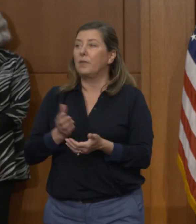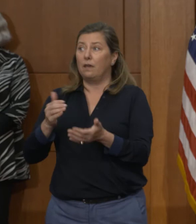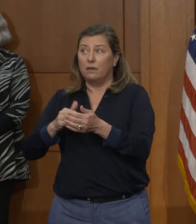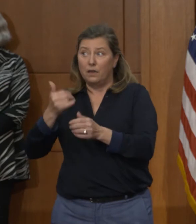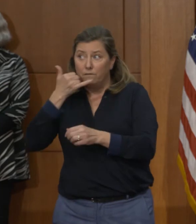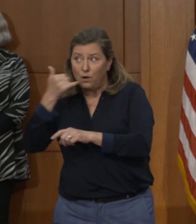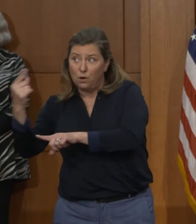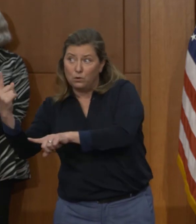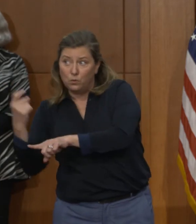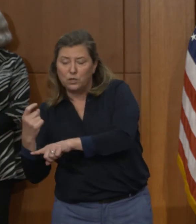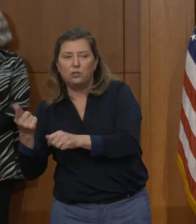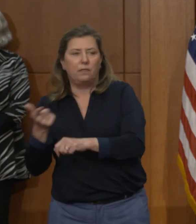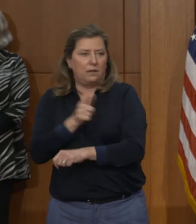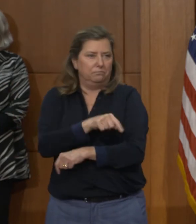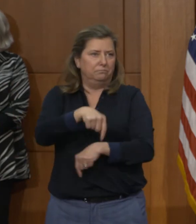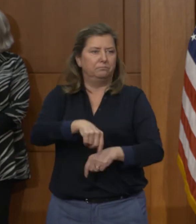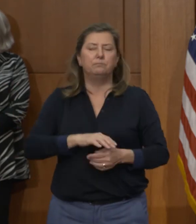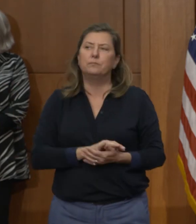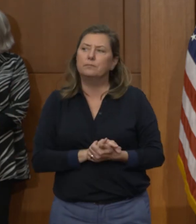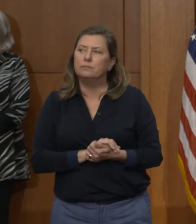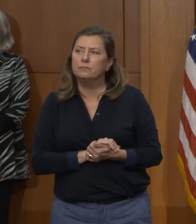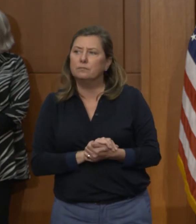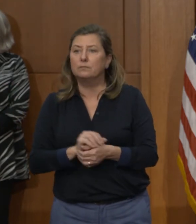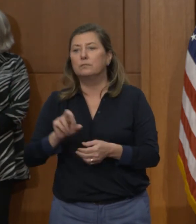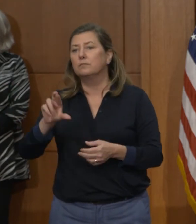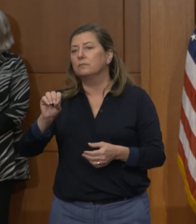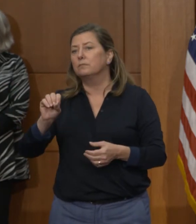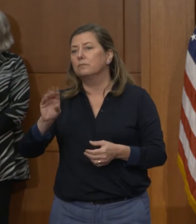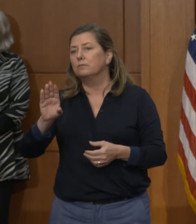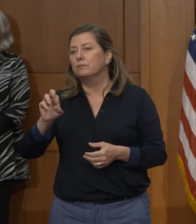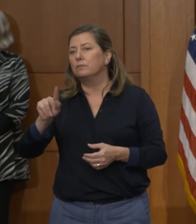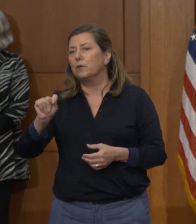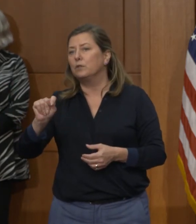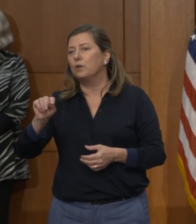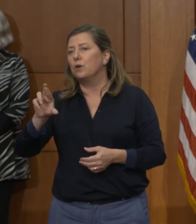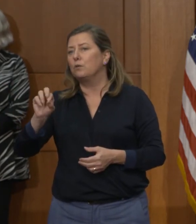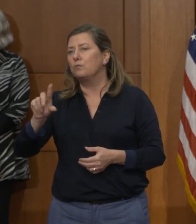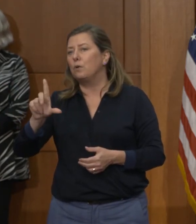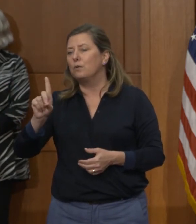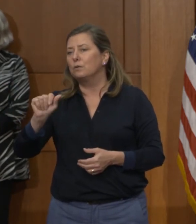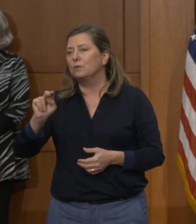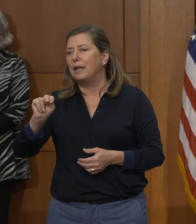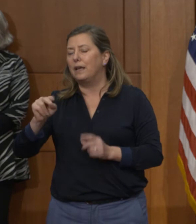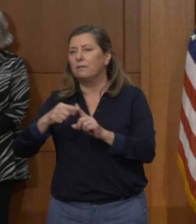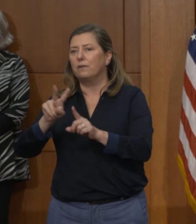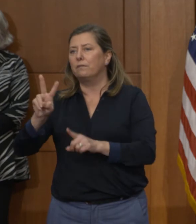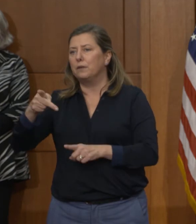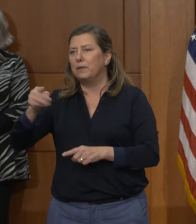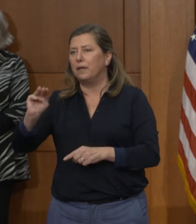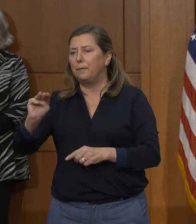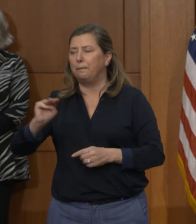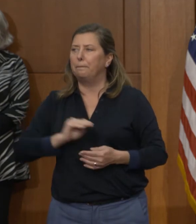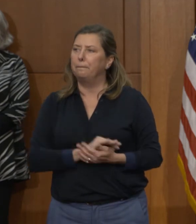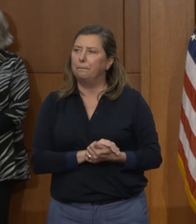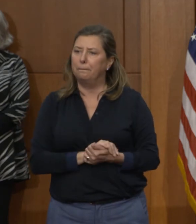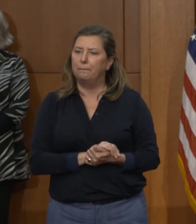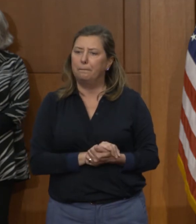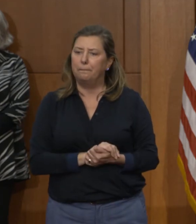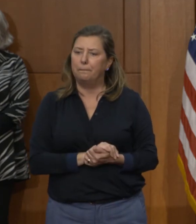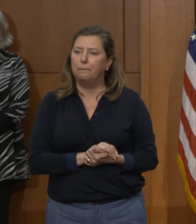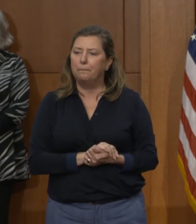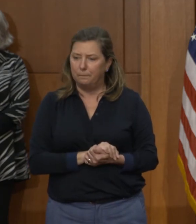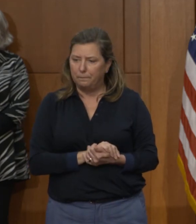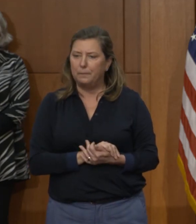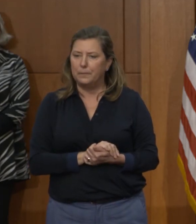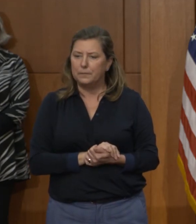then we'll come back to it. The next question will be from Roberto Roland, PM. Yes, thank you.